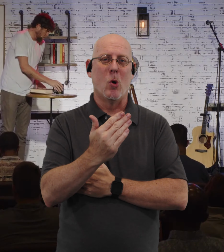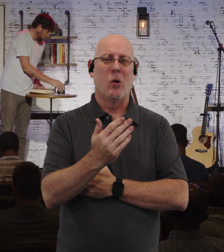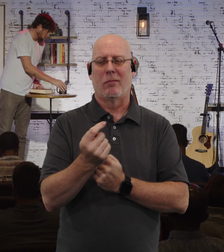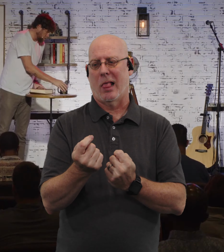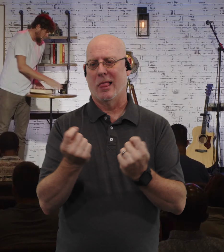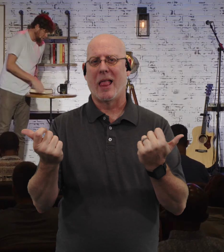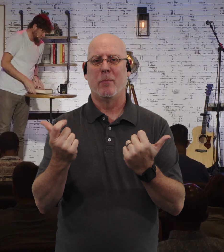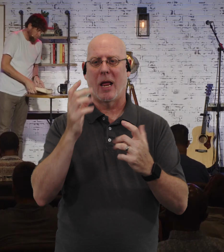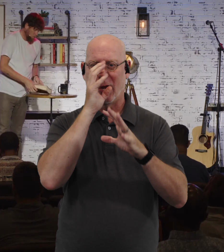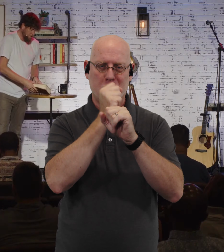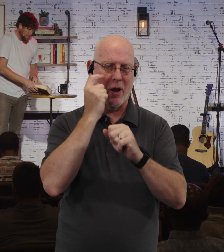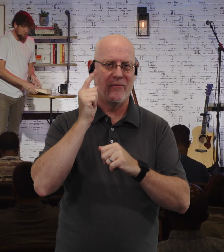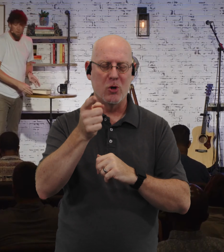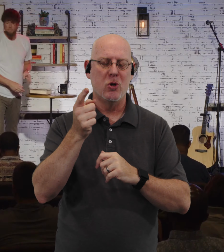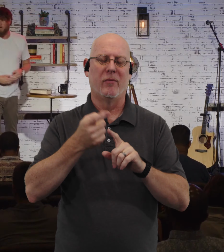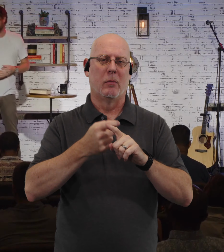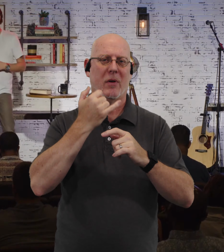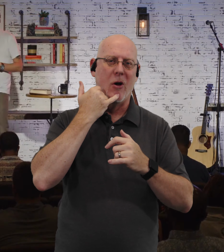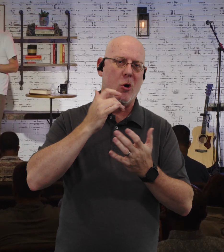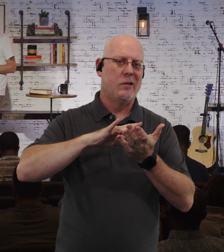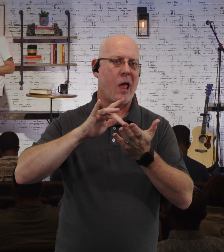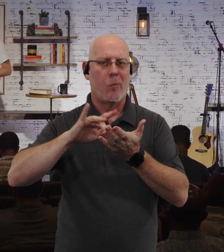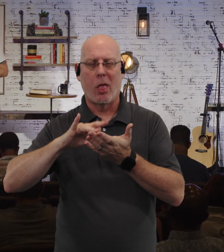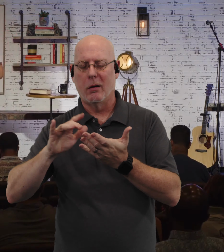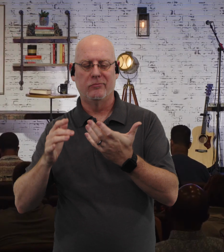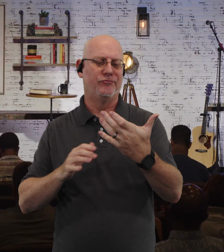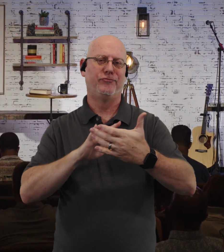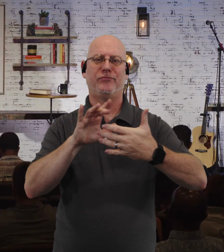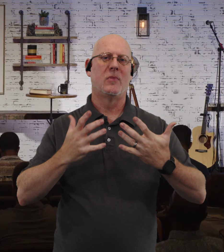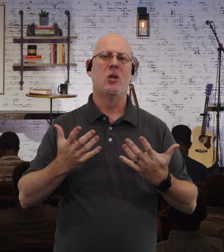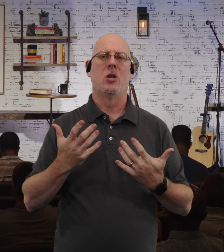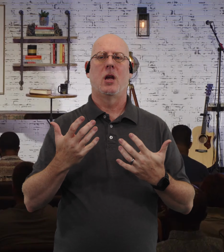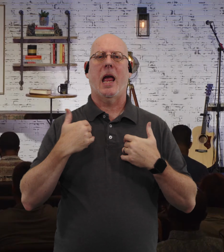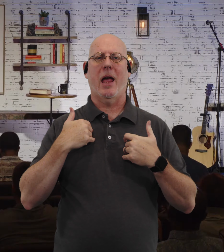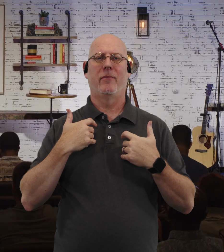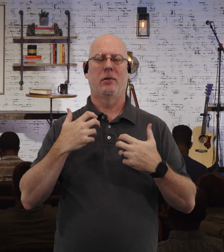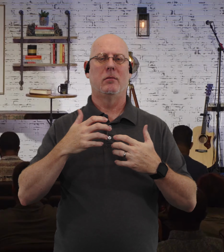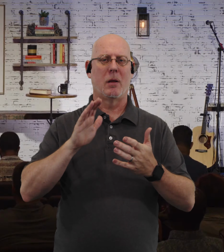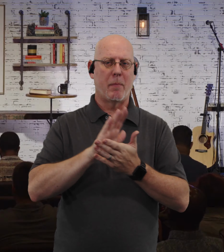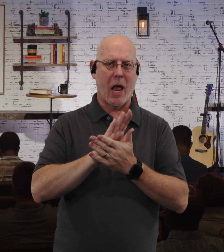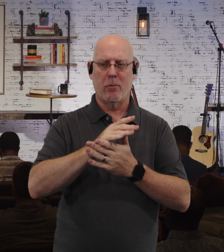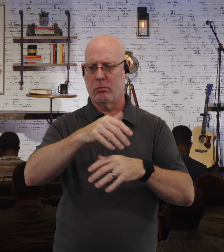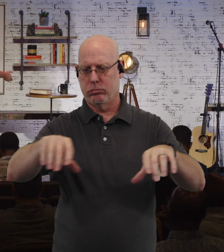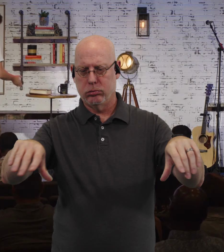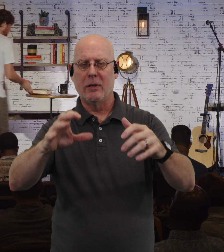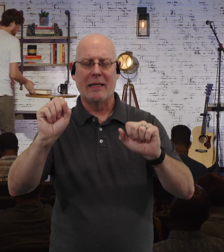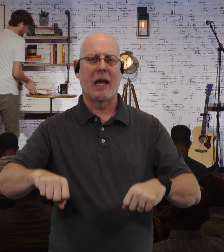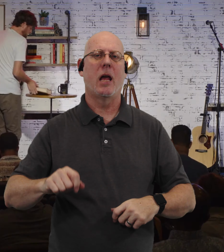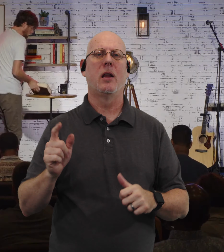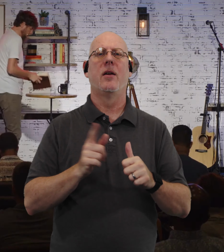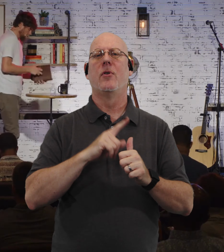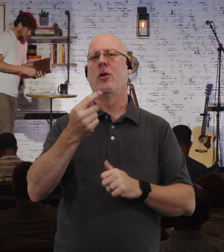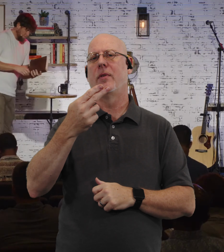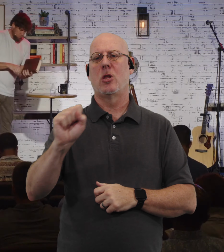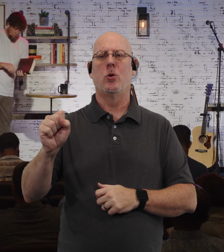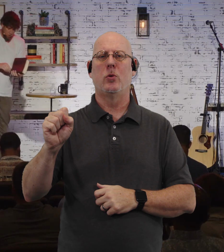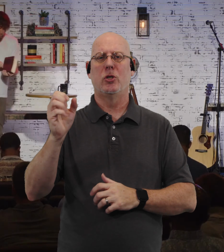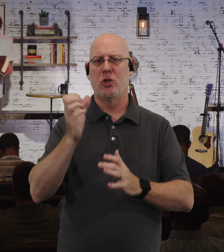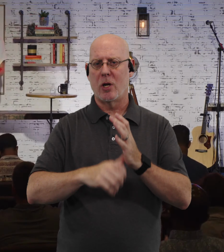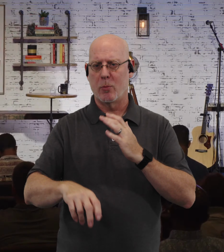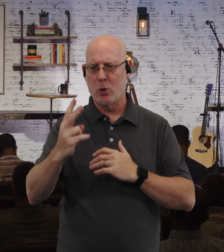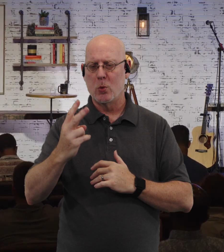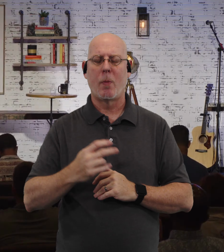That will eliminate distractions for you guys from your phones or tablets. So you can get a hard copy of Scripture in the seat backs around you. 1 Thessalonians chapter